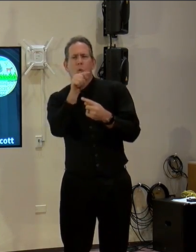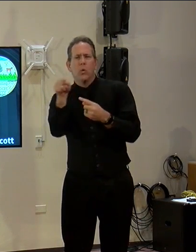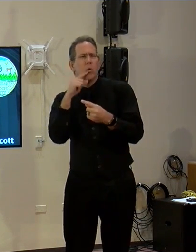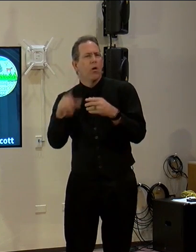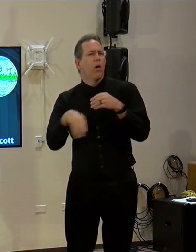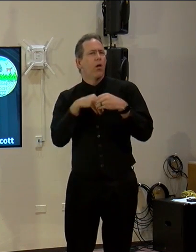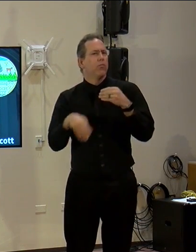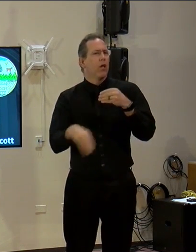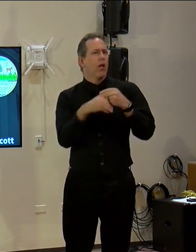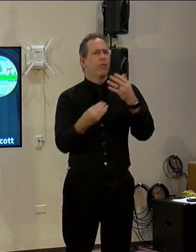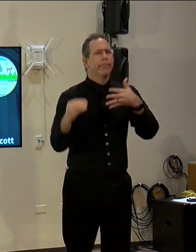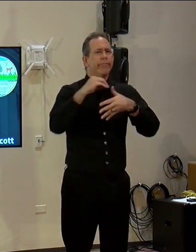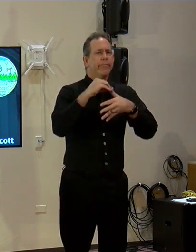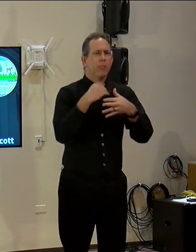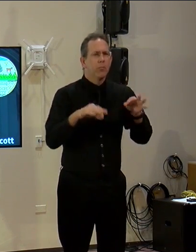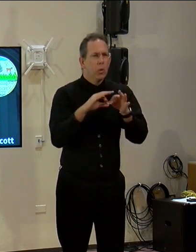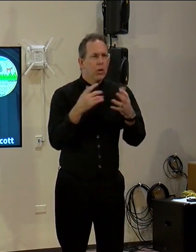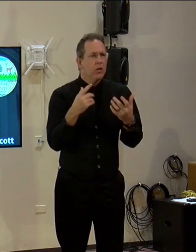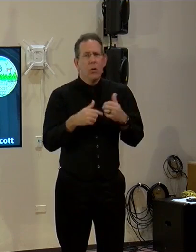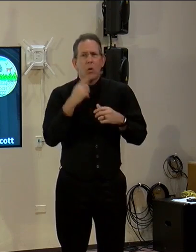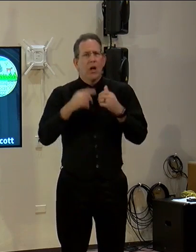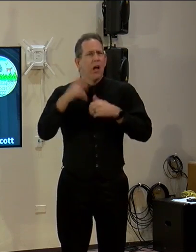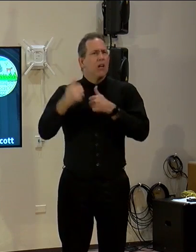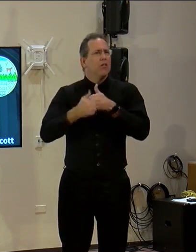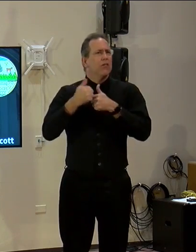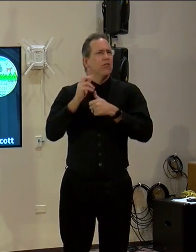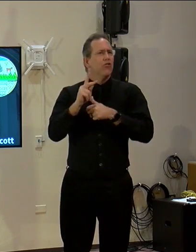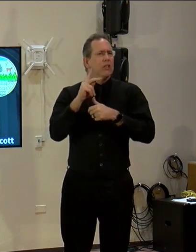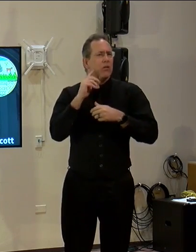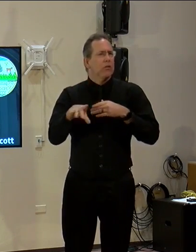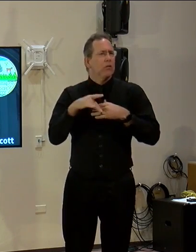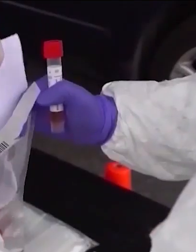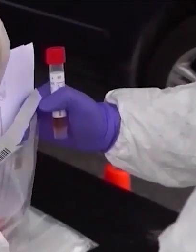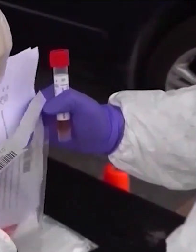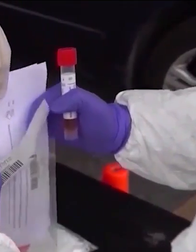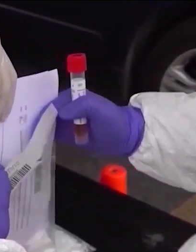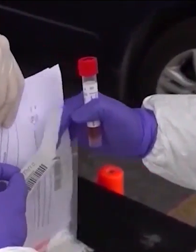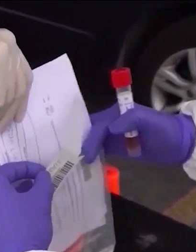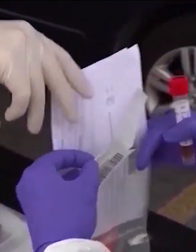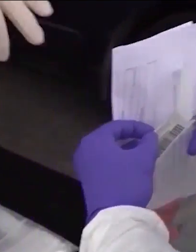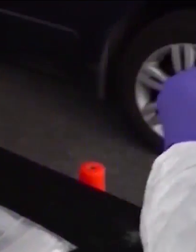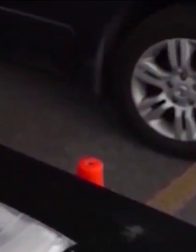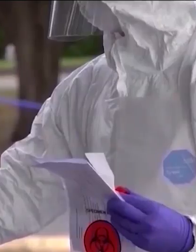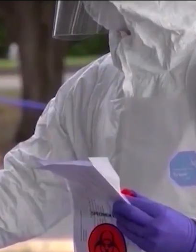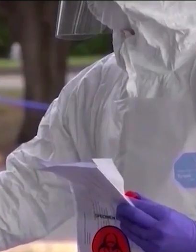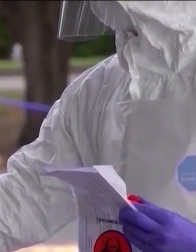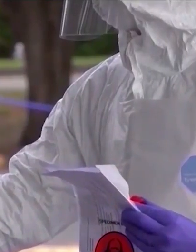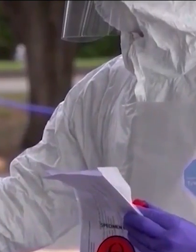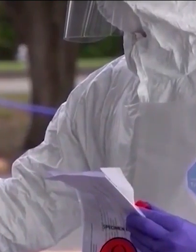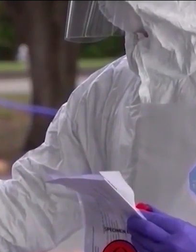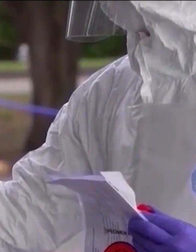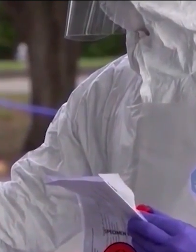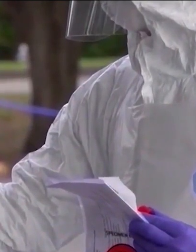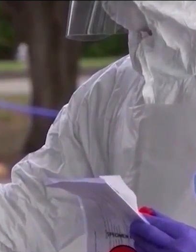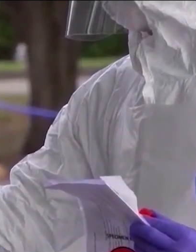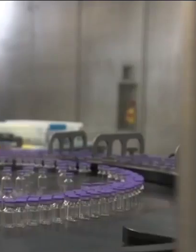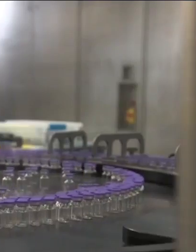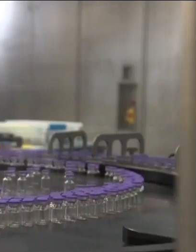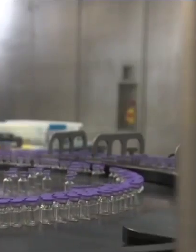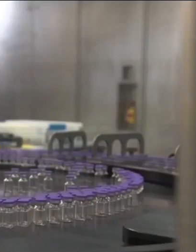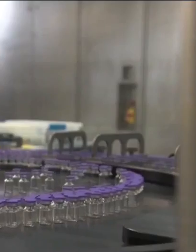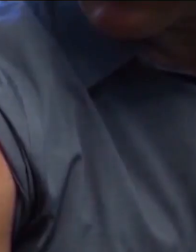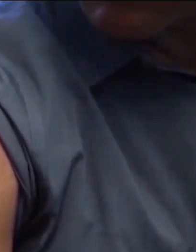so we can protect them as early as possible. Governor Phil Scott has extended the state of emergency through February 15th. Since the